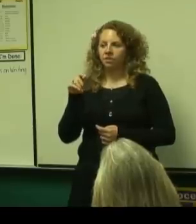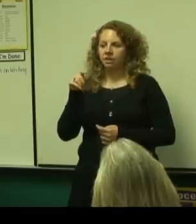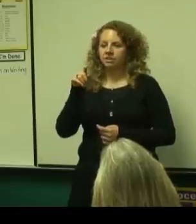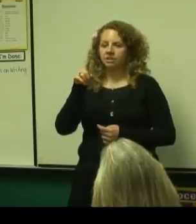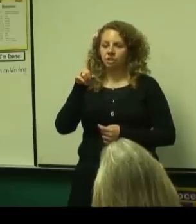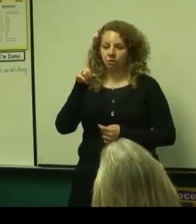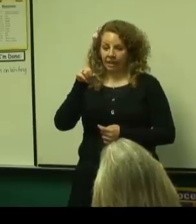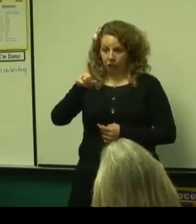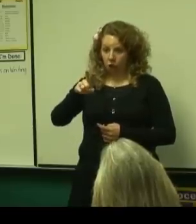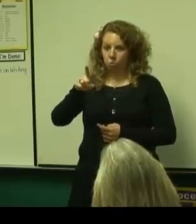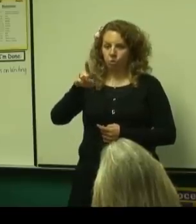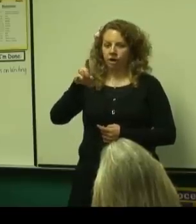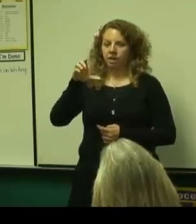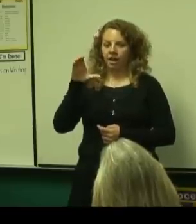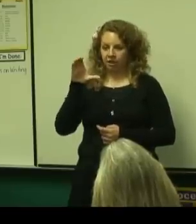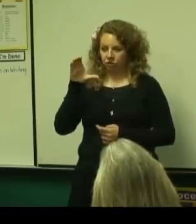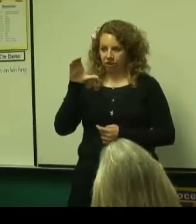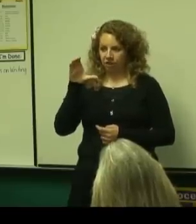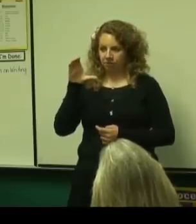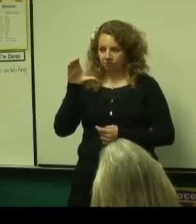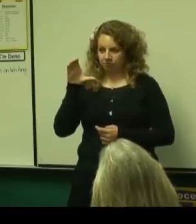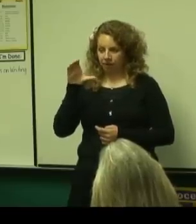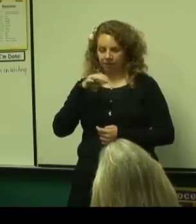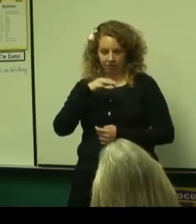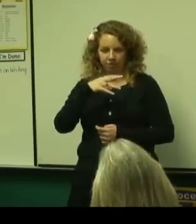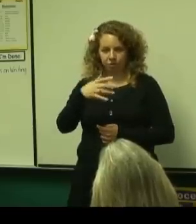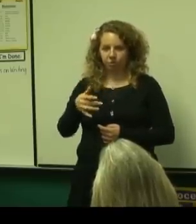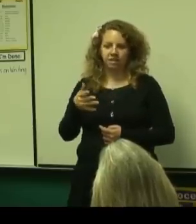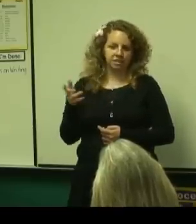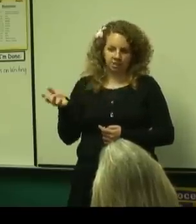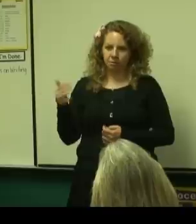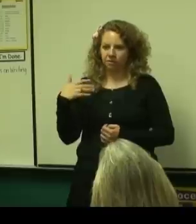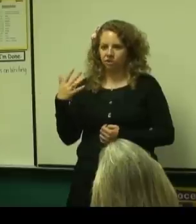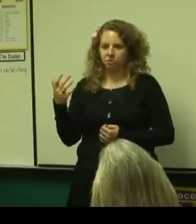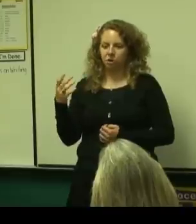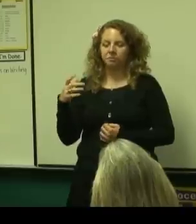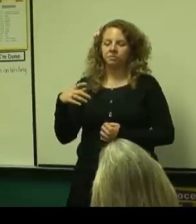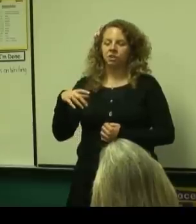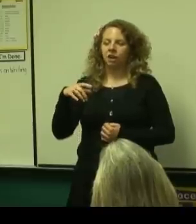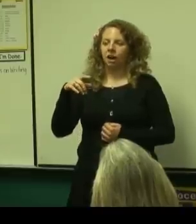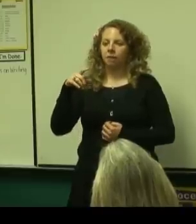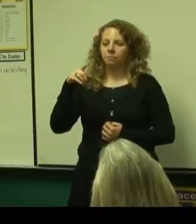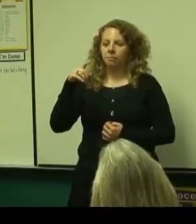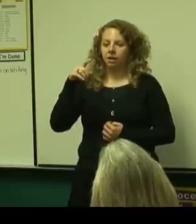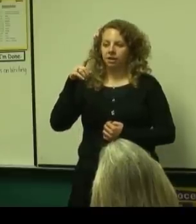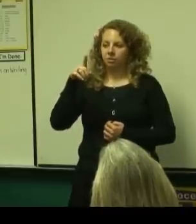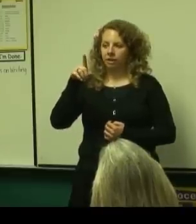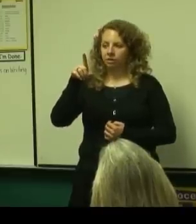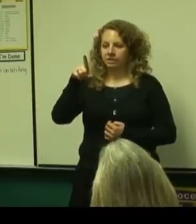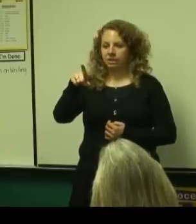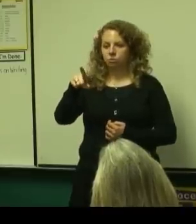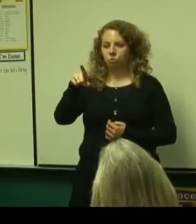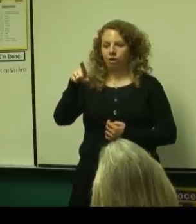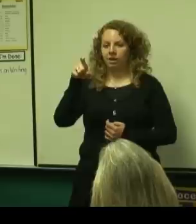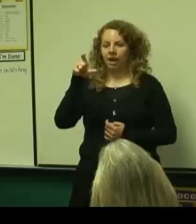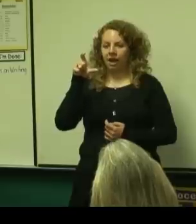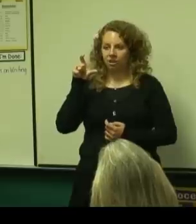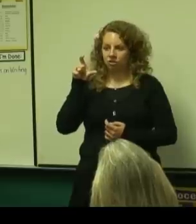then you can go 100 and then do the rest of the number if there's more. But another way you'll see it is